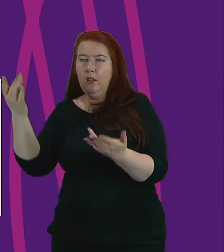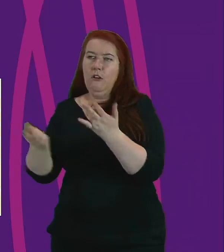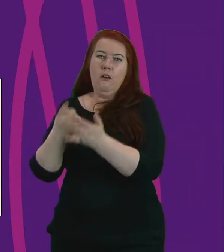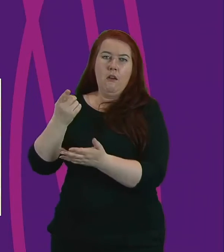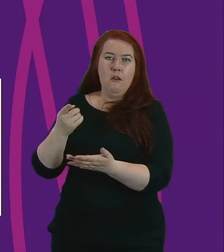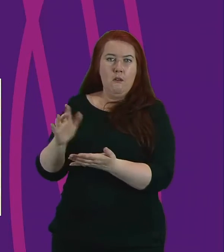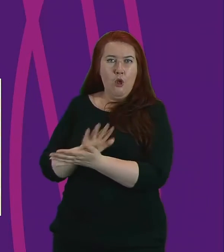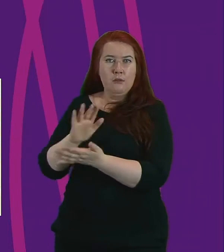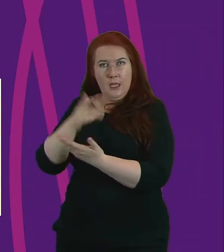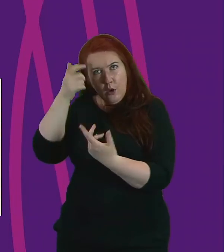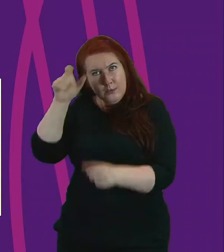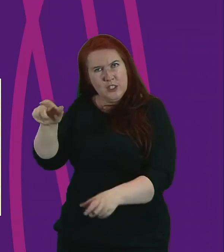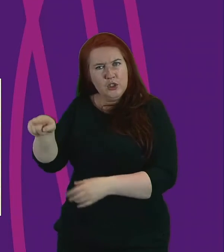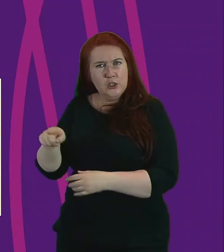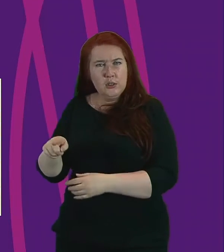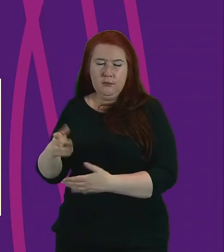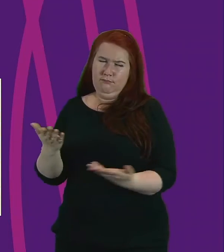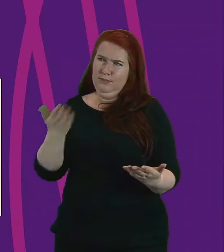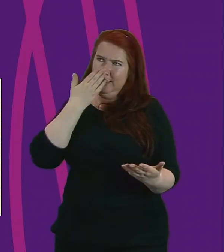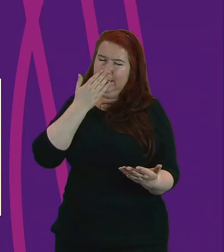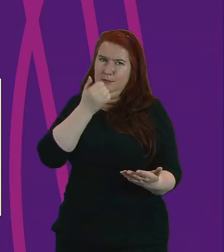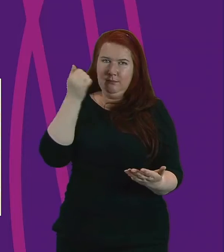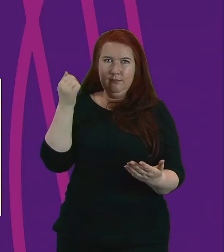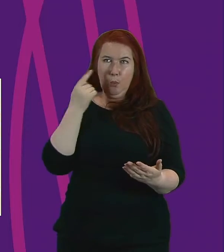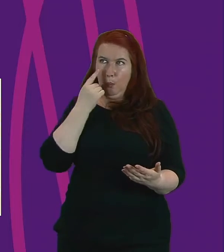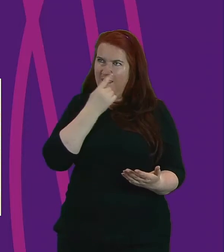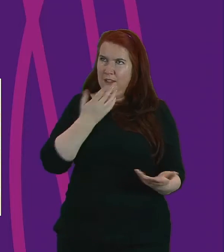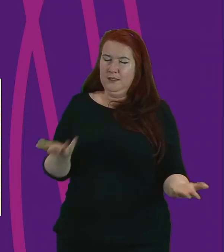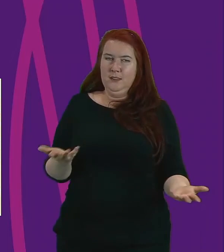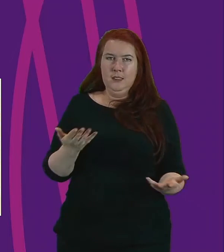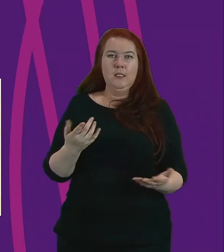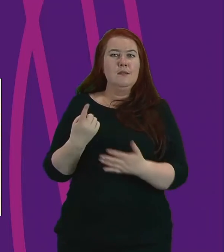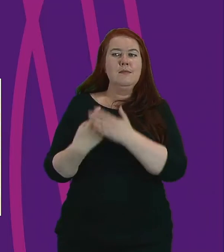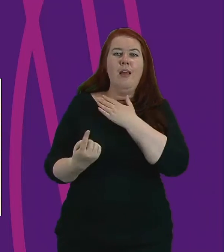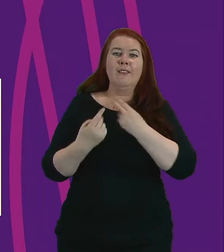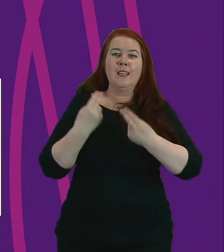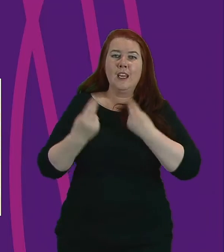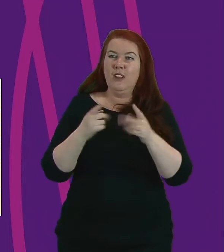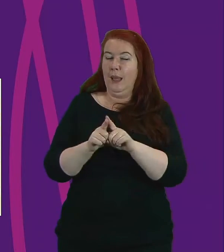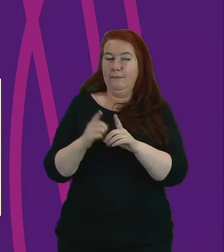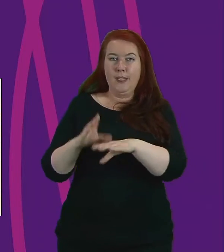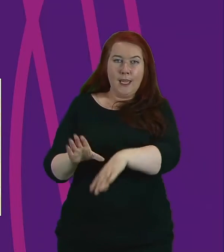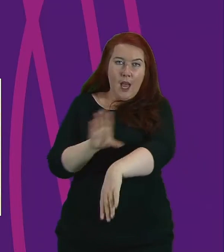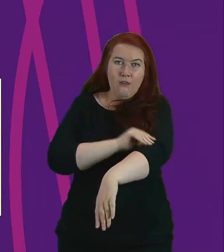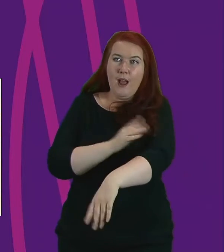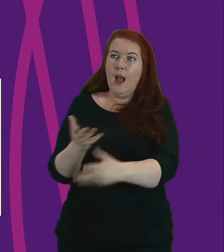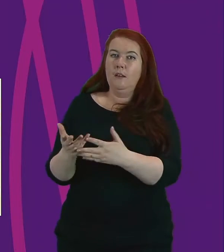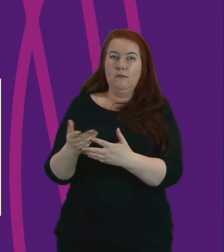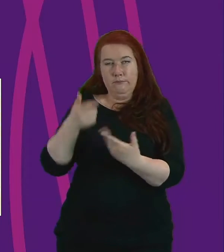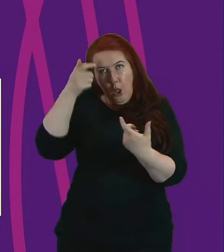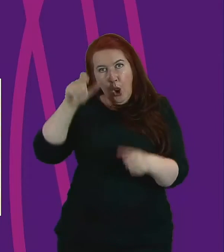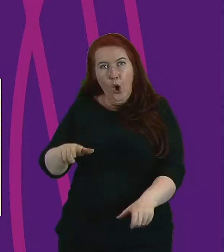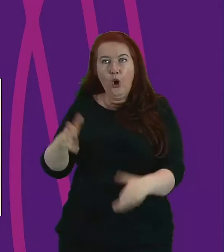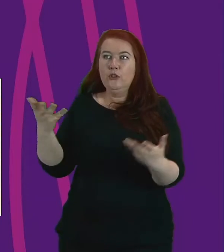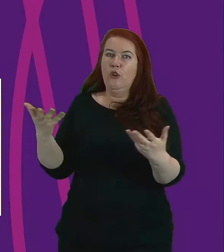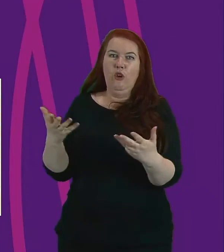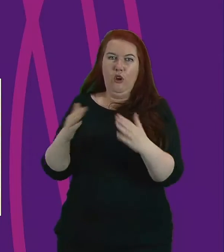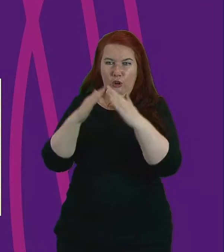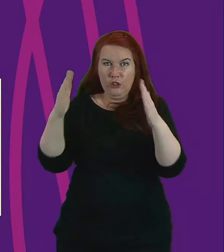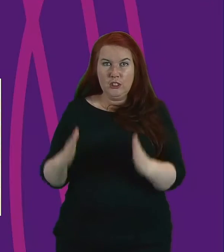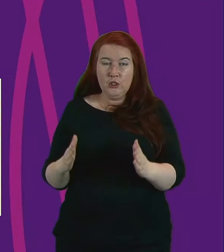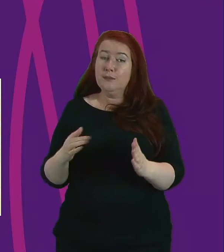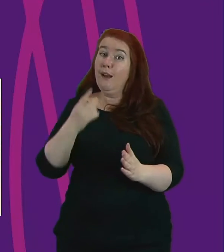It is to me self-evident that self-catering accommodation, whether in caravans, holiday lodges or cottages, can be run with socially distanced